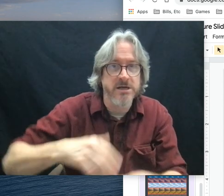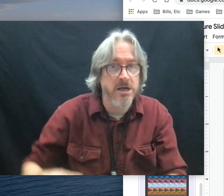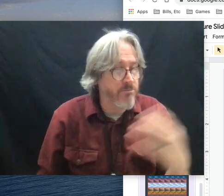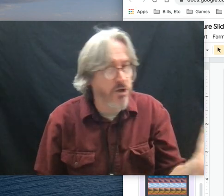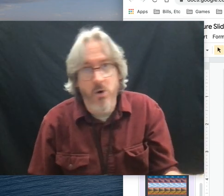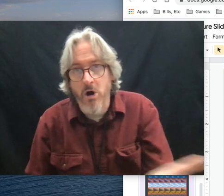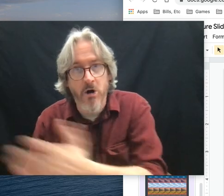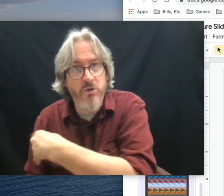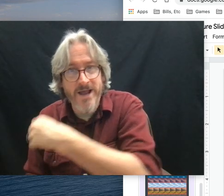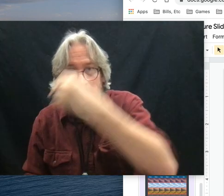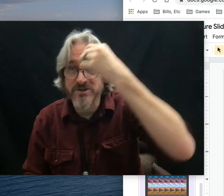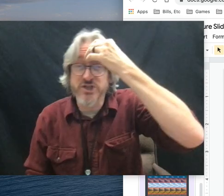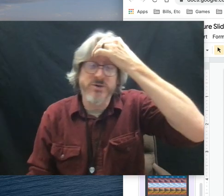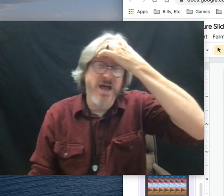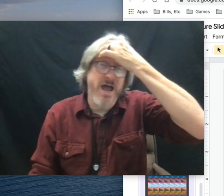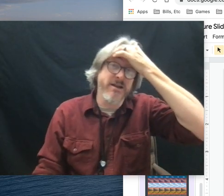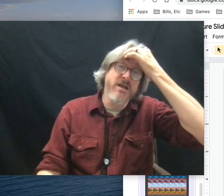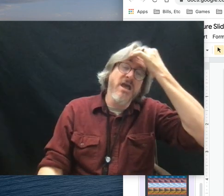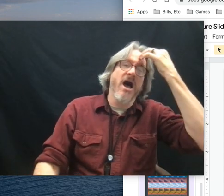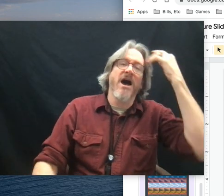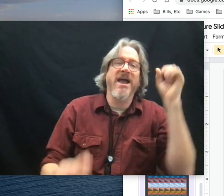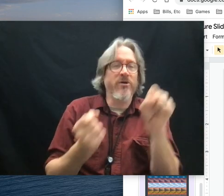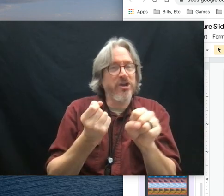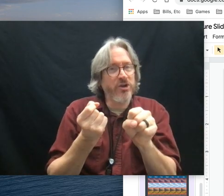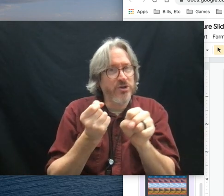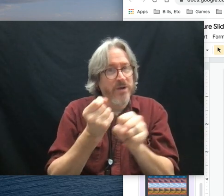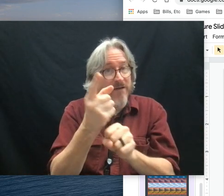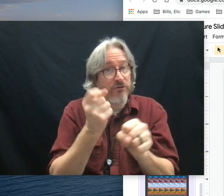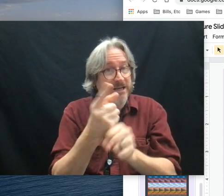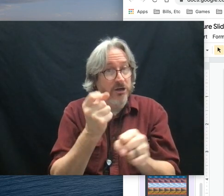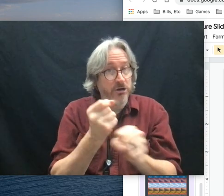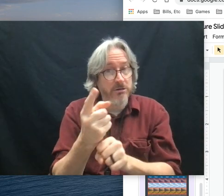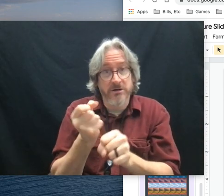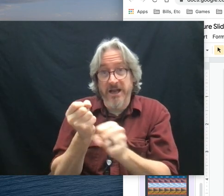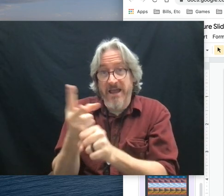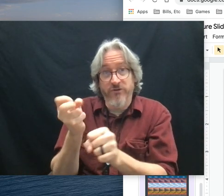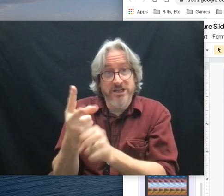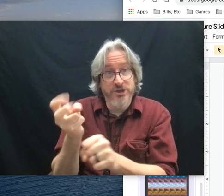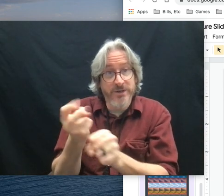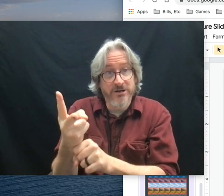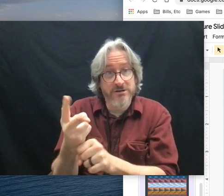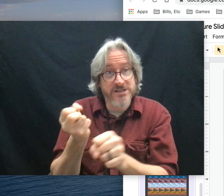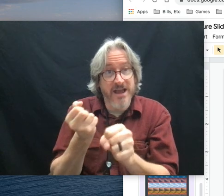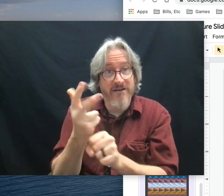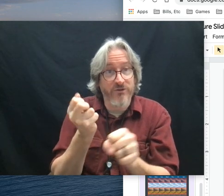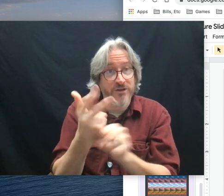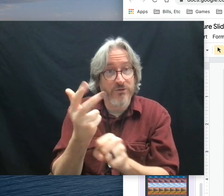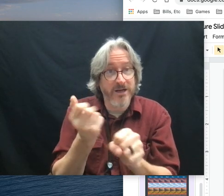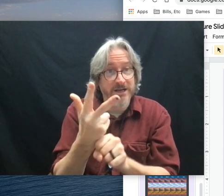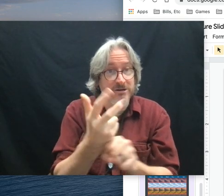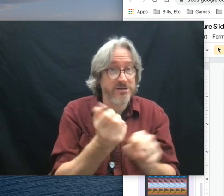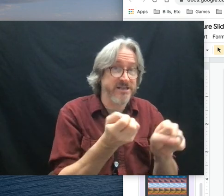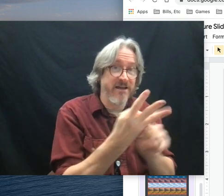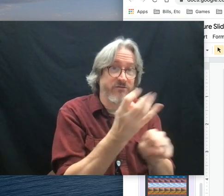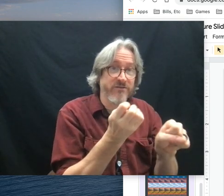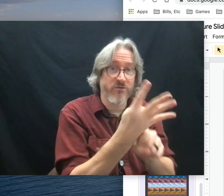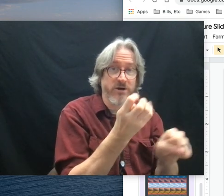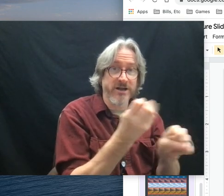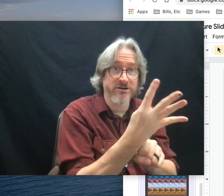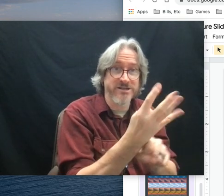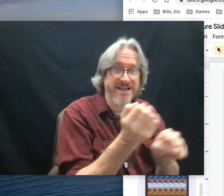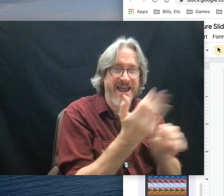5 months, you can go all the way up to nine. You could do every year, every 2 years, every 3 years,